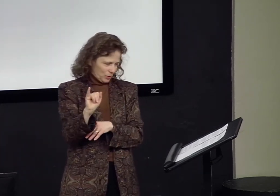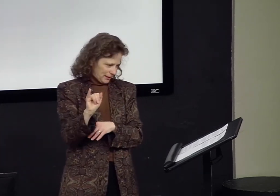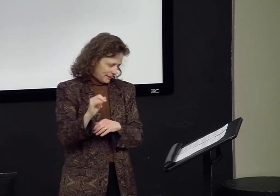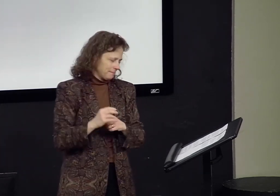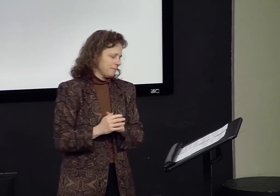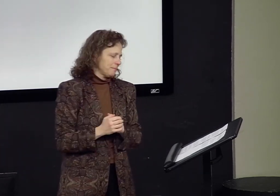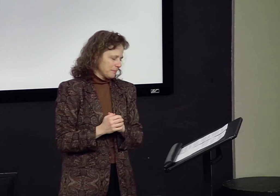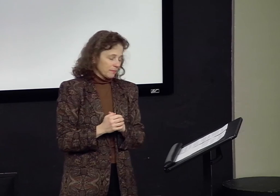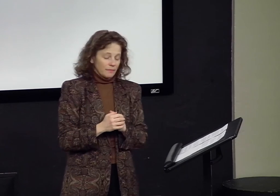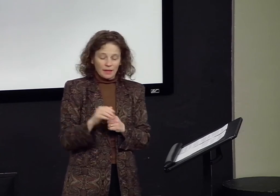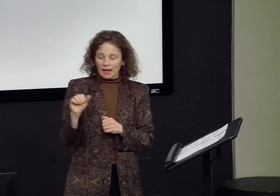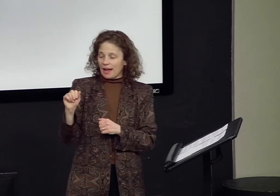interpreting.